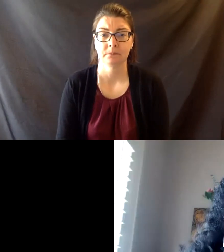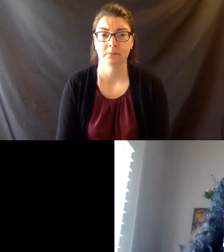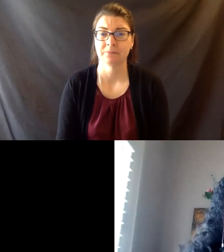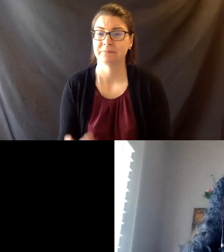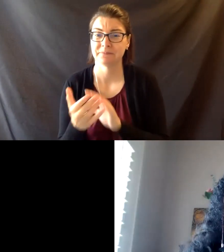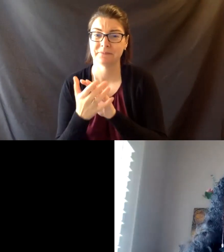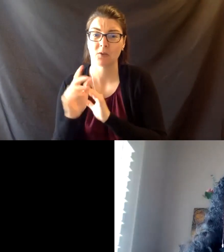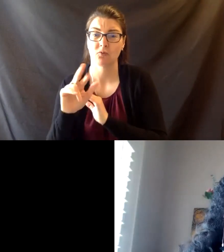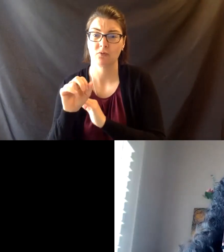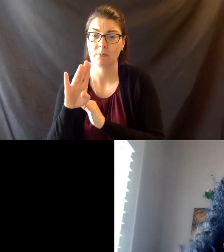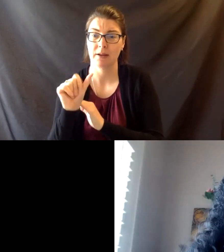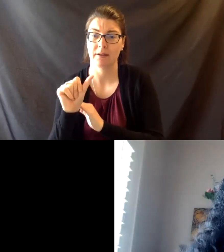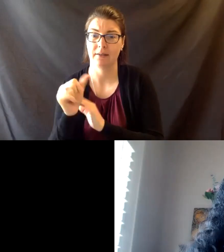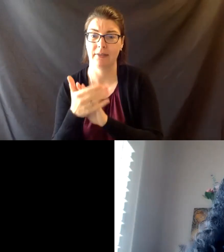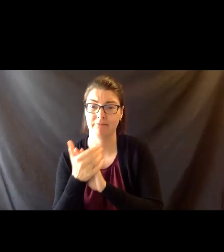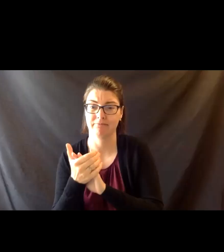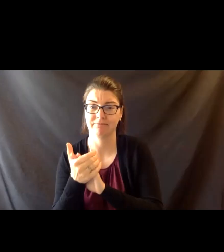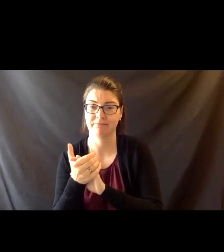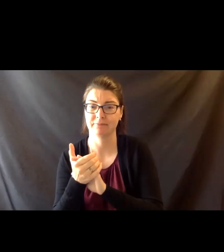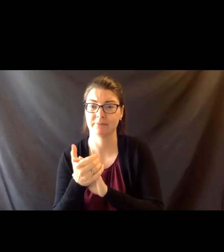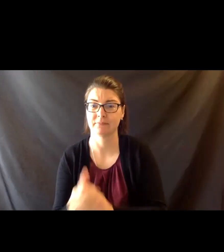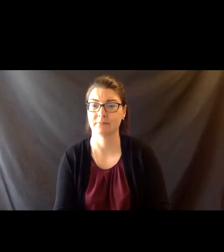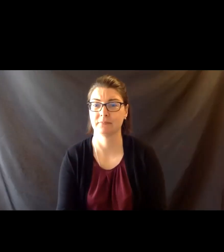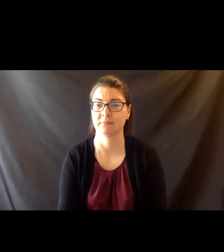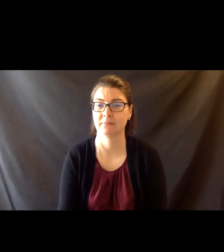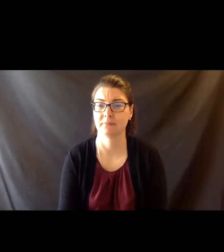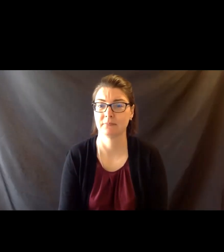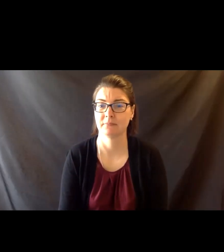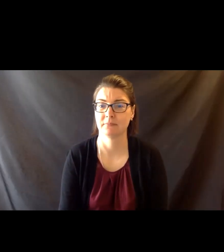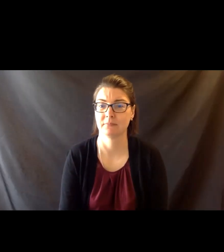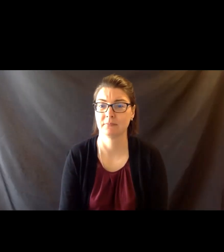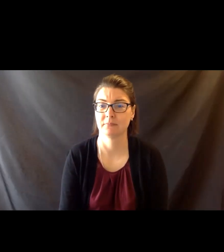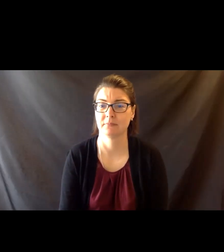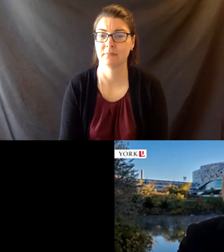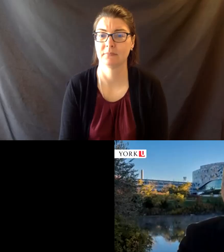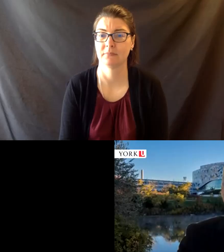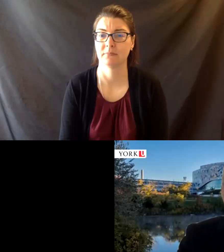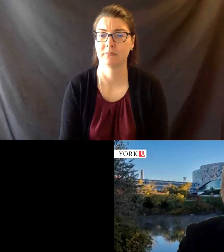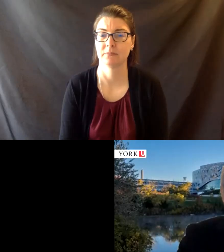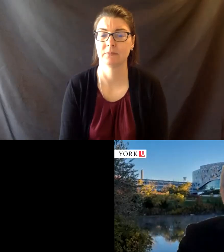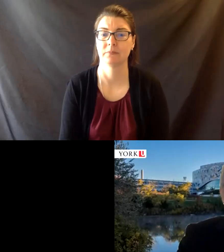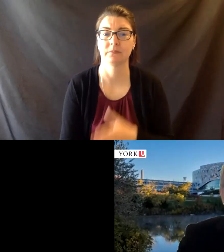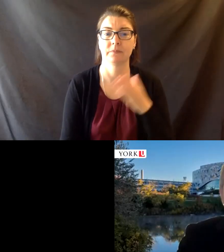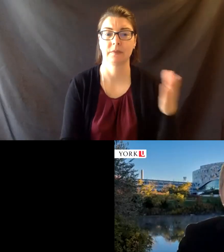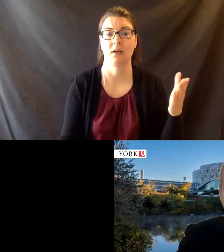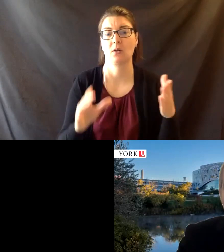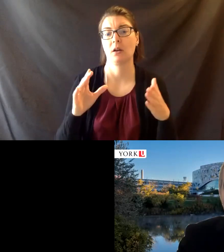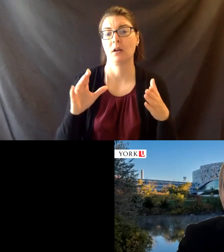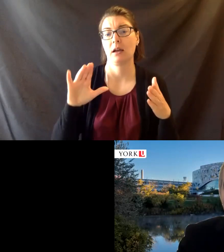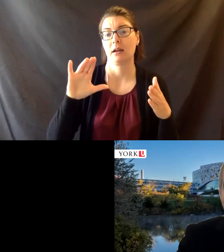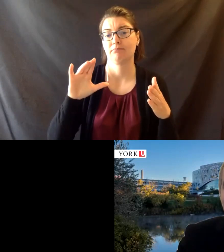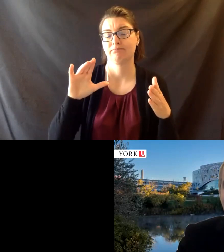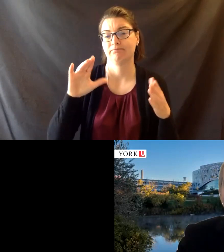Congratulations, Dr. Perry. Now I'll introduce you to Dr. Asif again to do the 2020 Perla, the